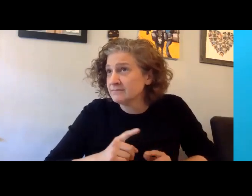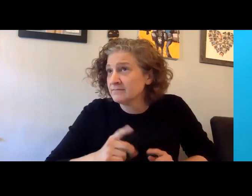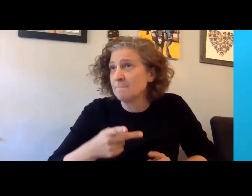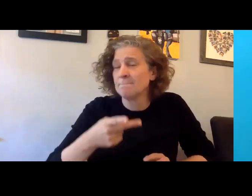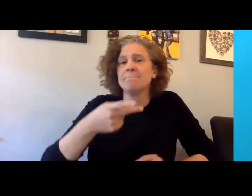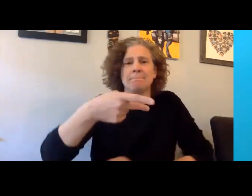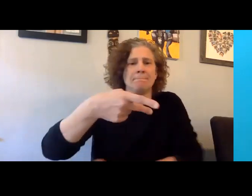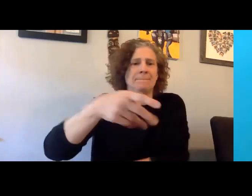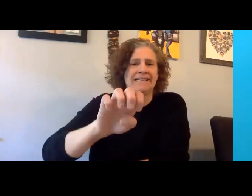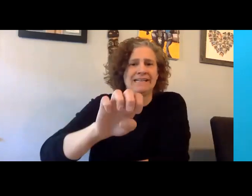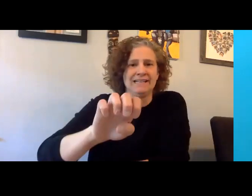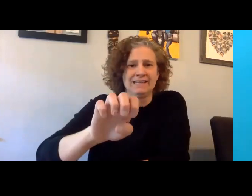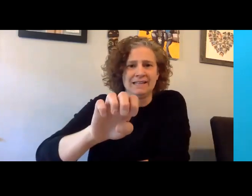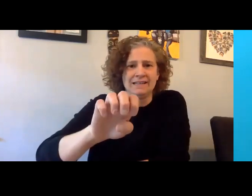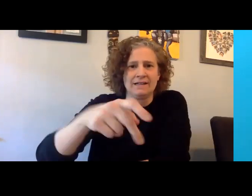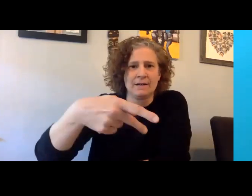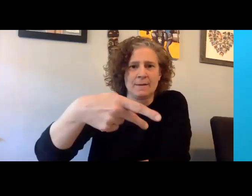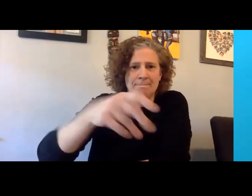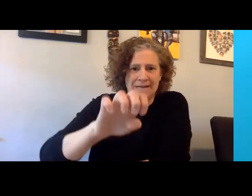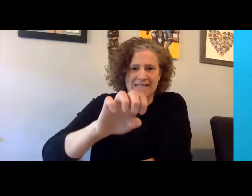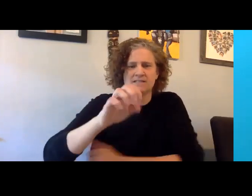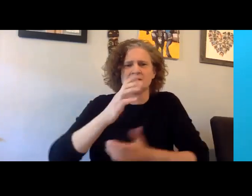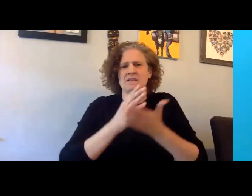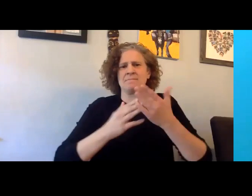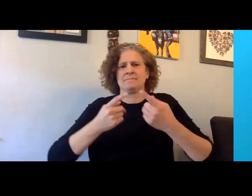What else? Oh, PE.